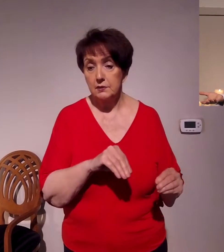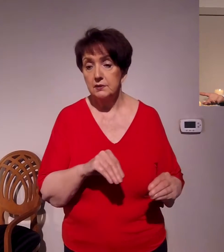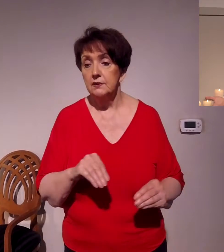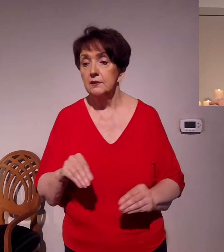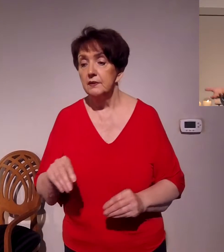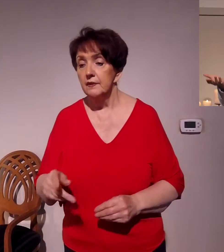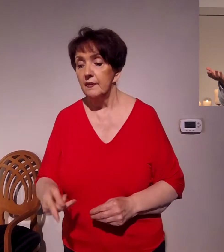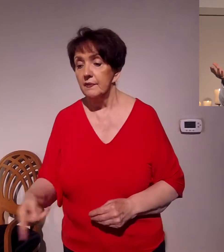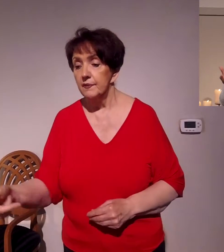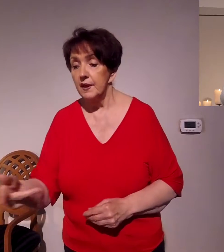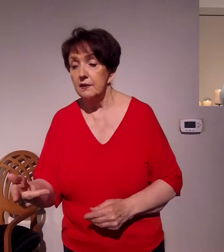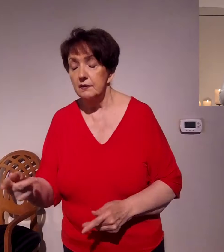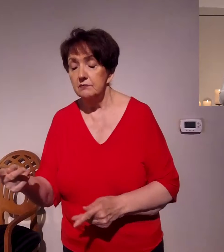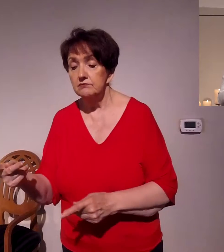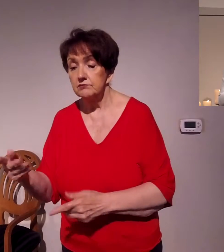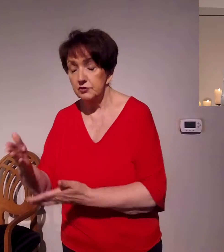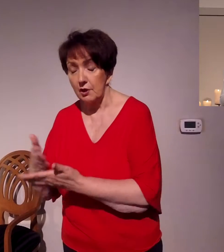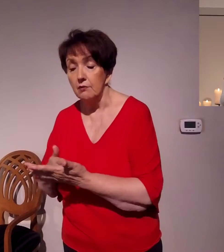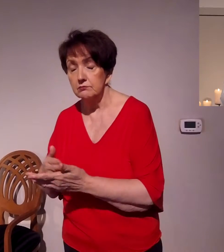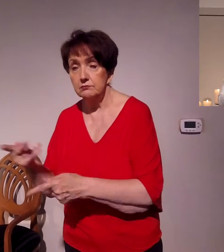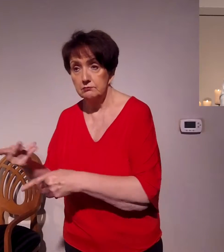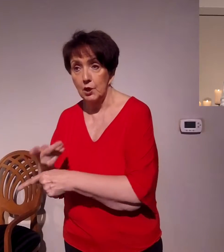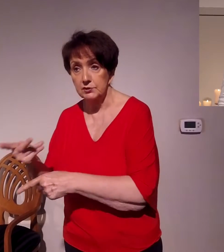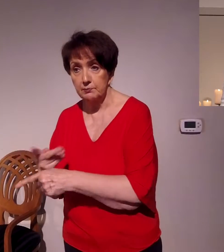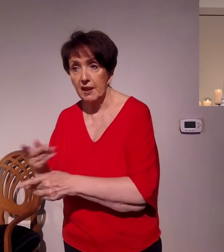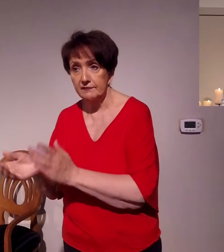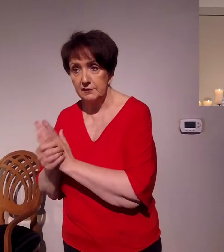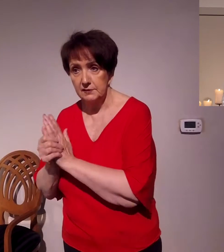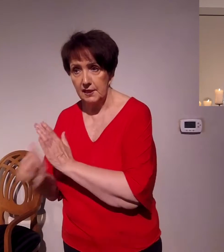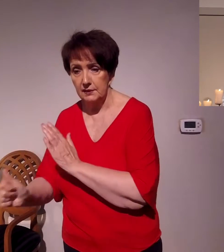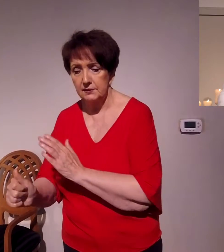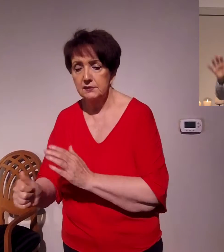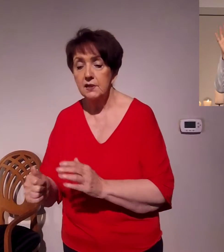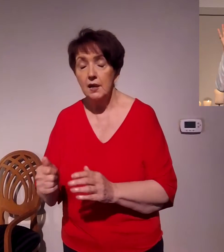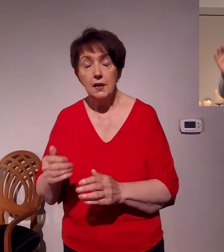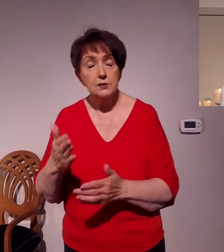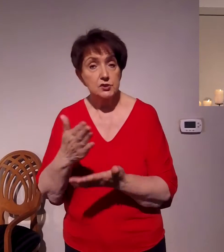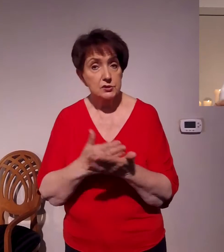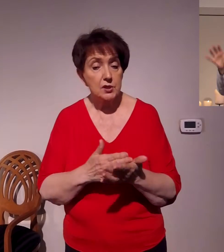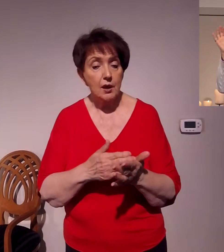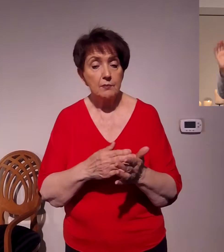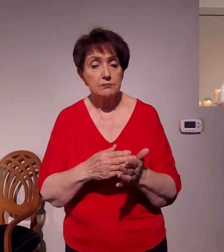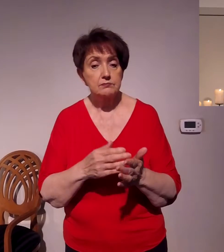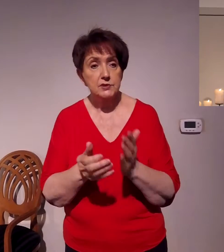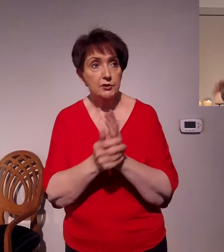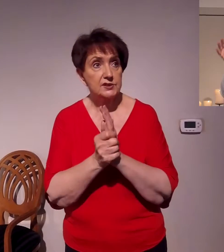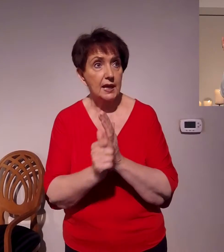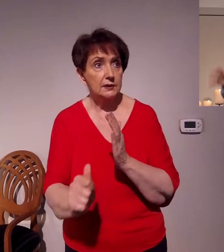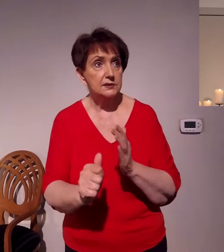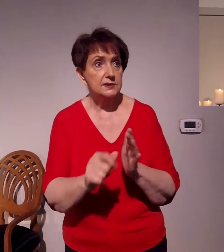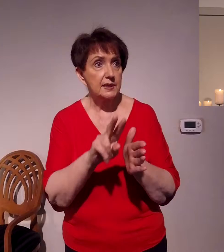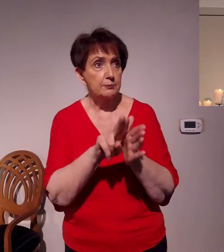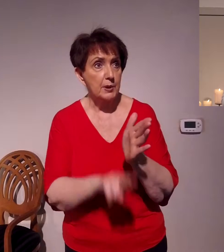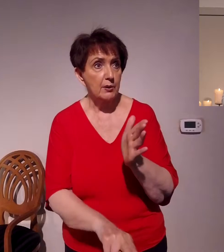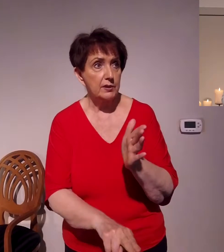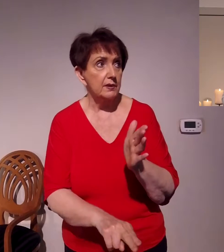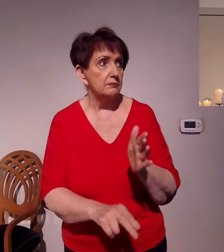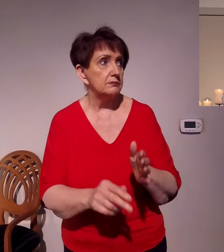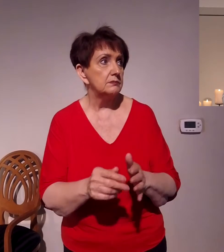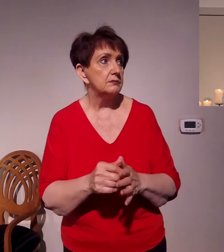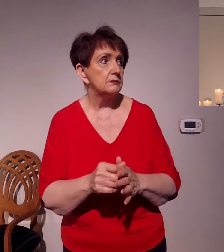talents, and some of them hid their talents in the ground. They literally buried their talents in the